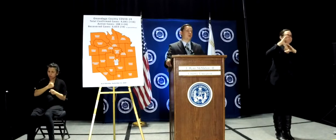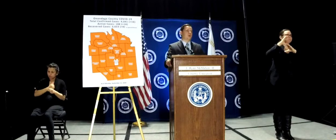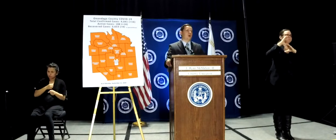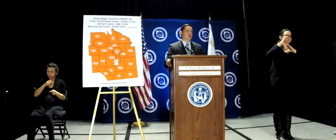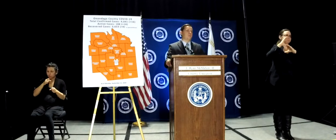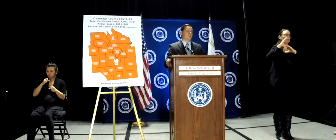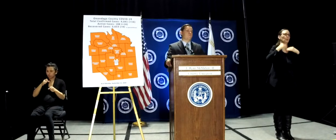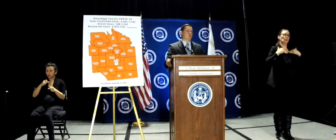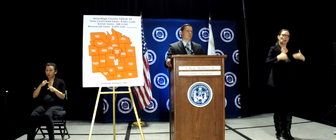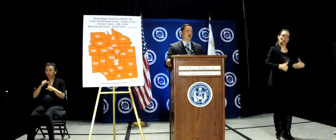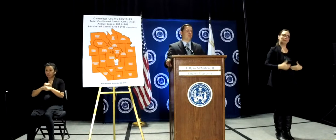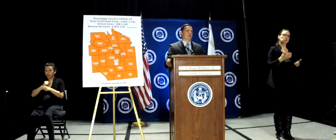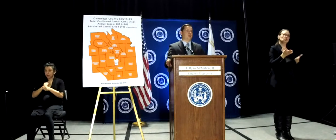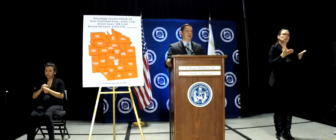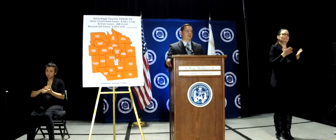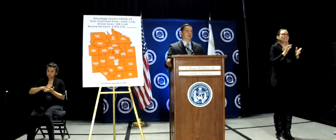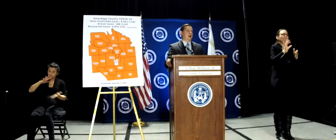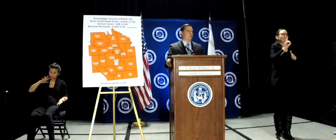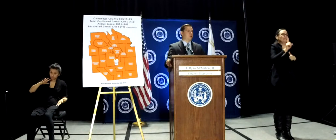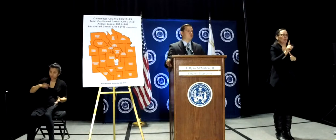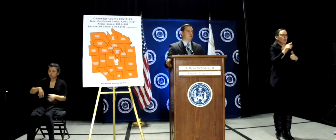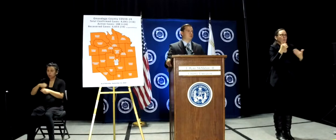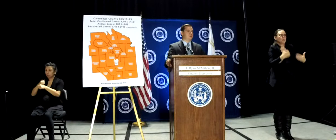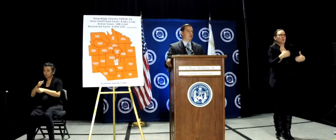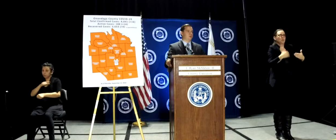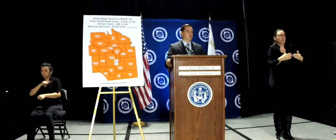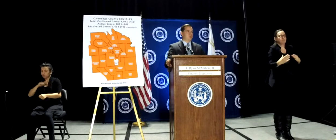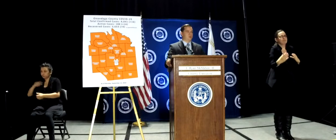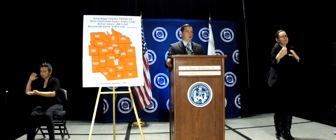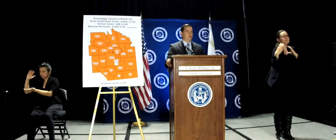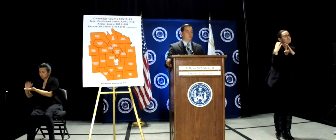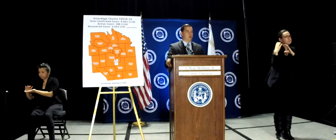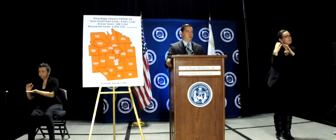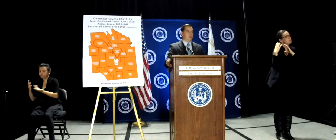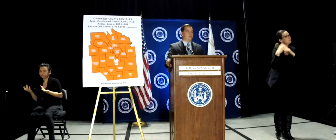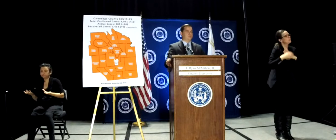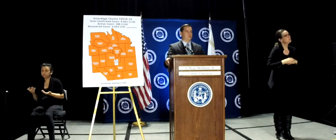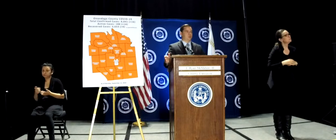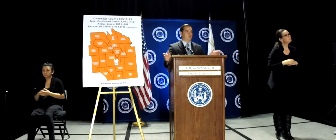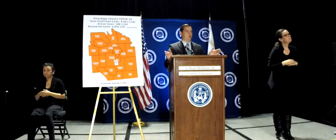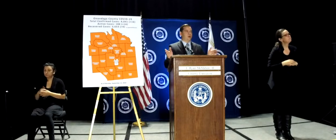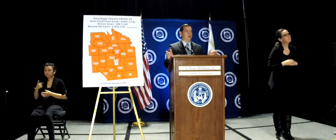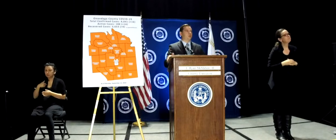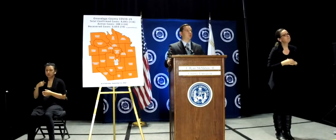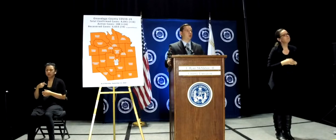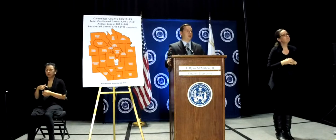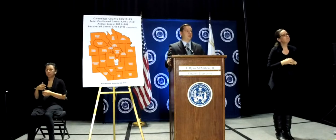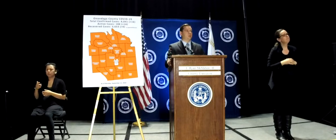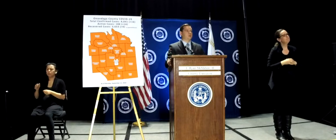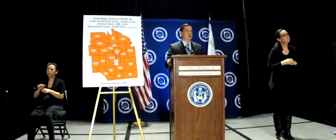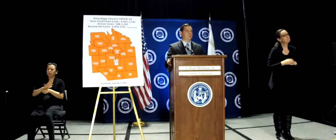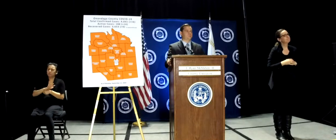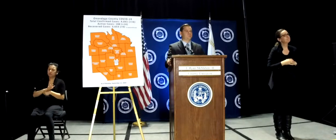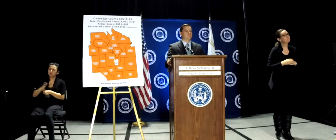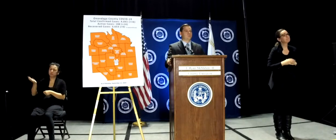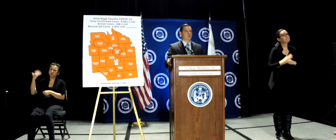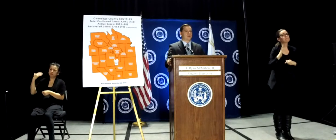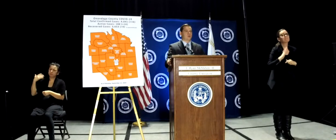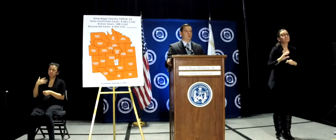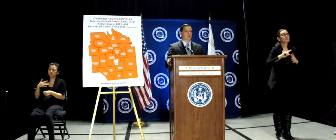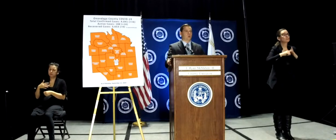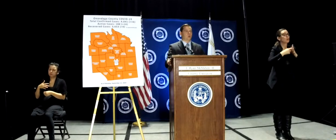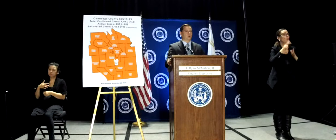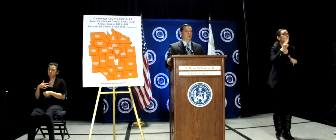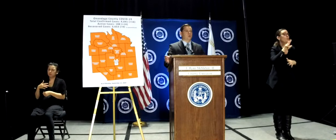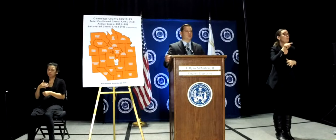world. We were probably a lean operation to begin with unemployment at 3.8, 3.9%,